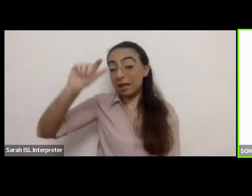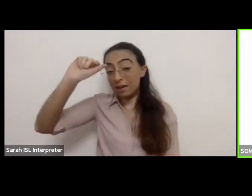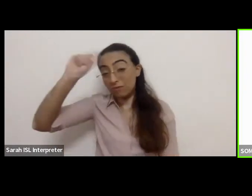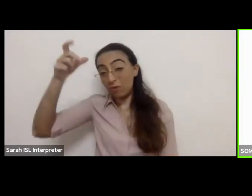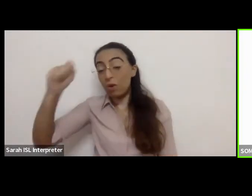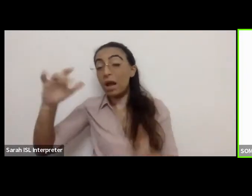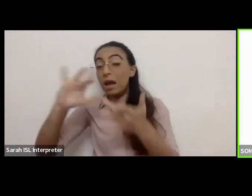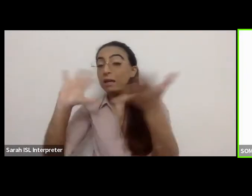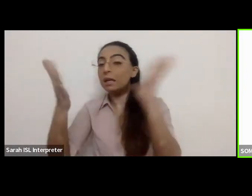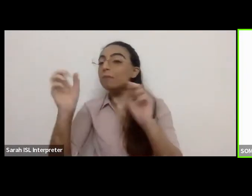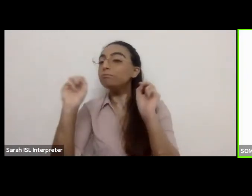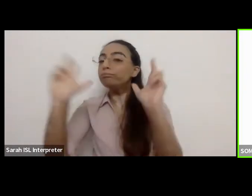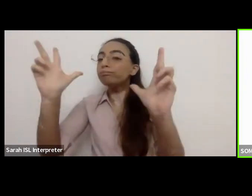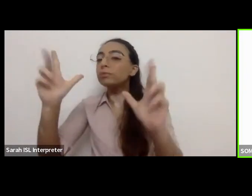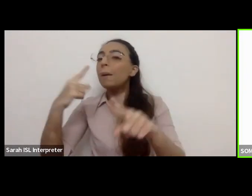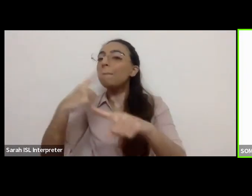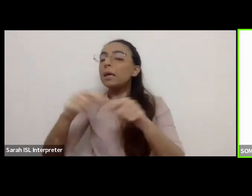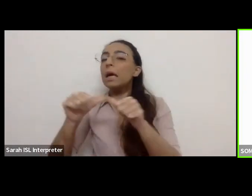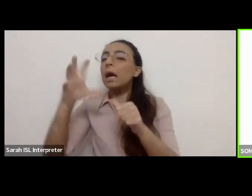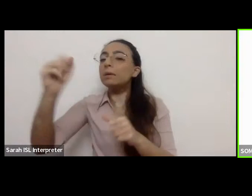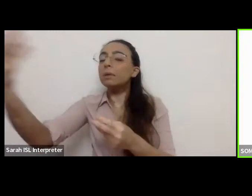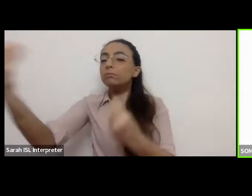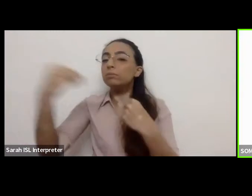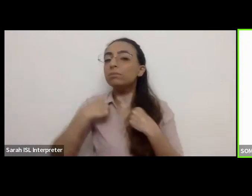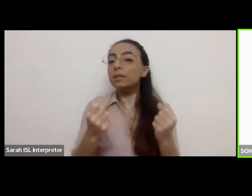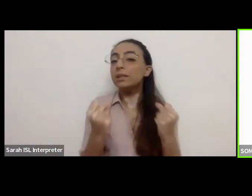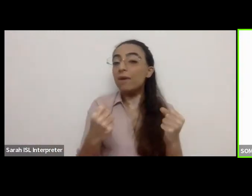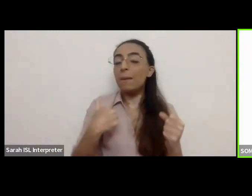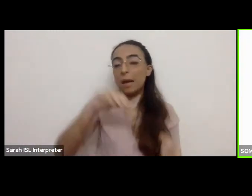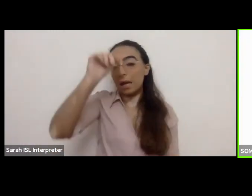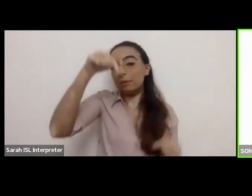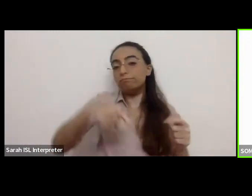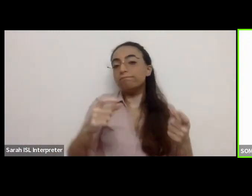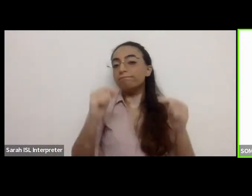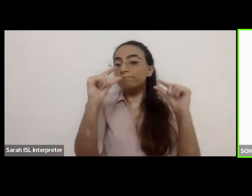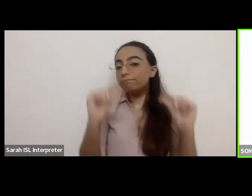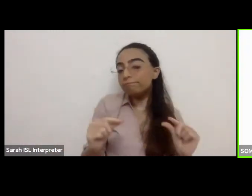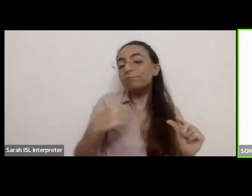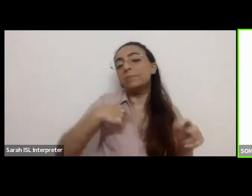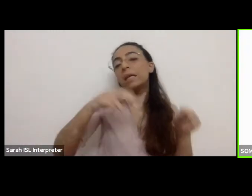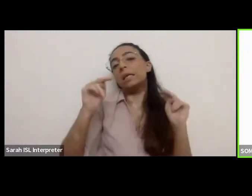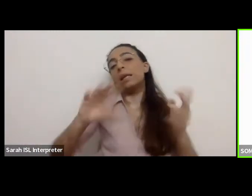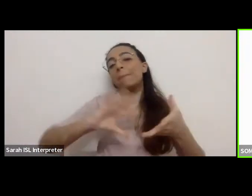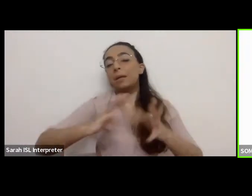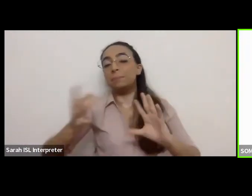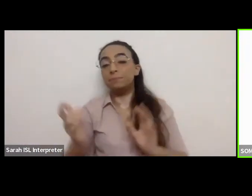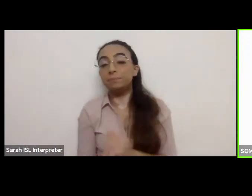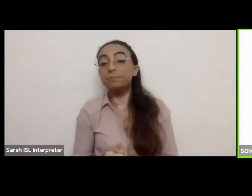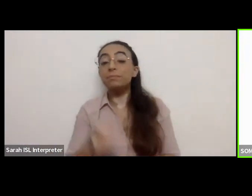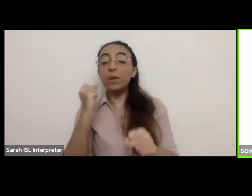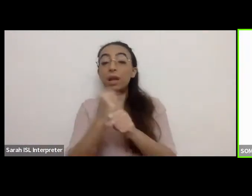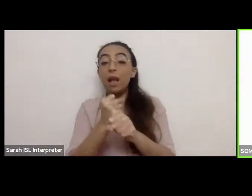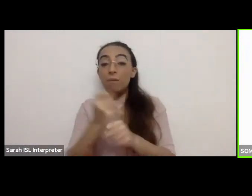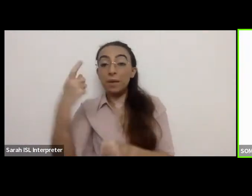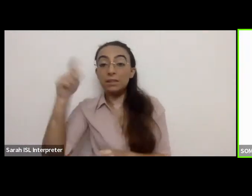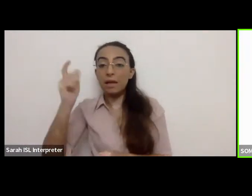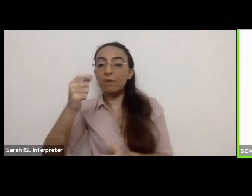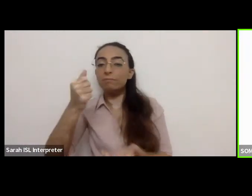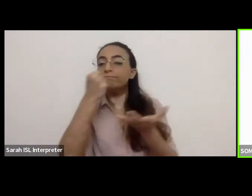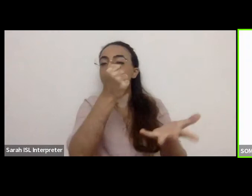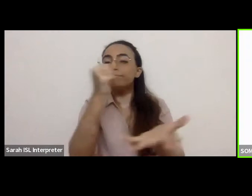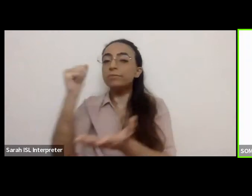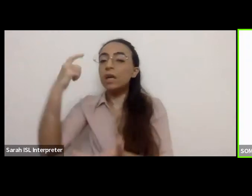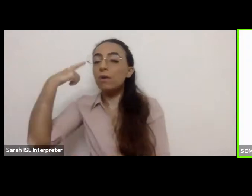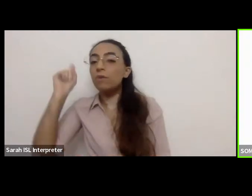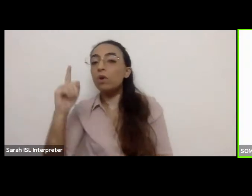have incentives that are there for people who are doing things,